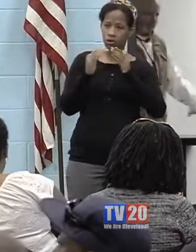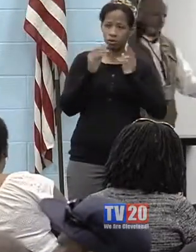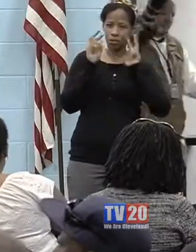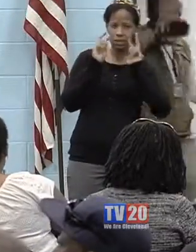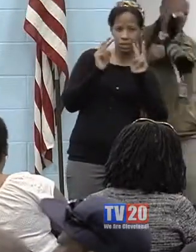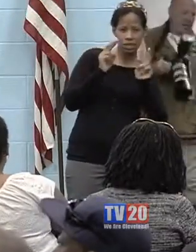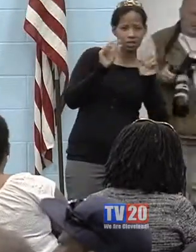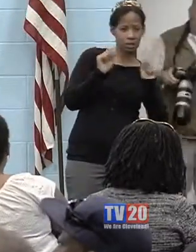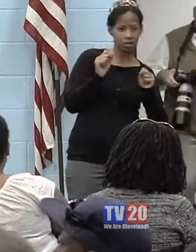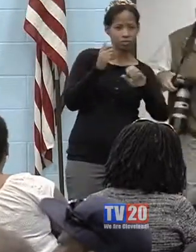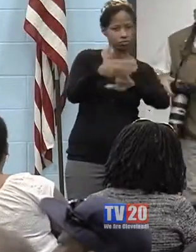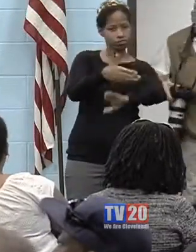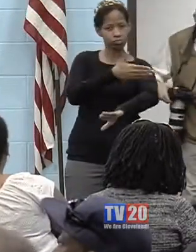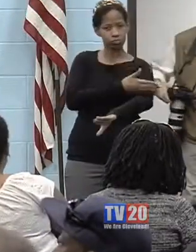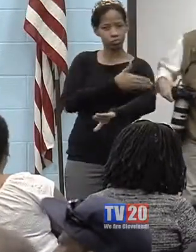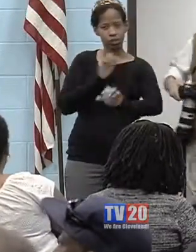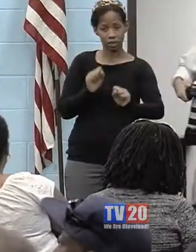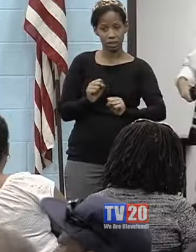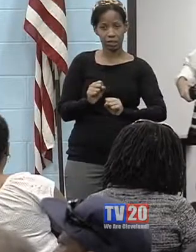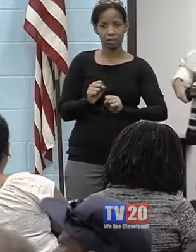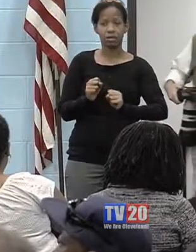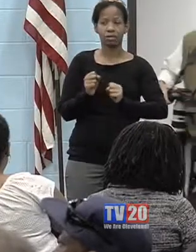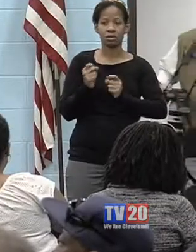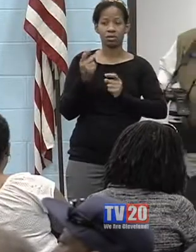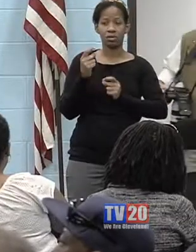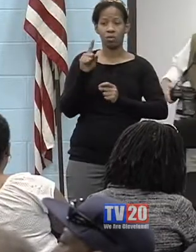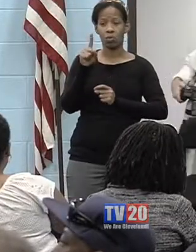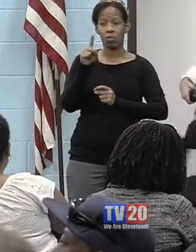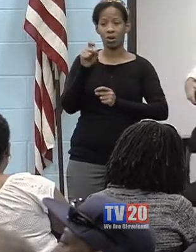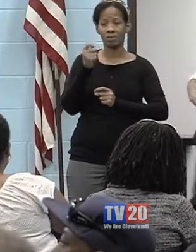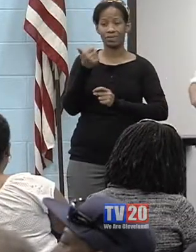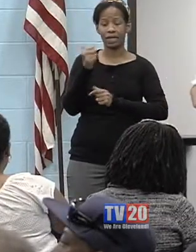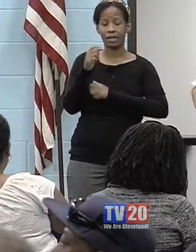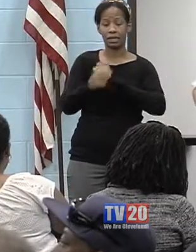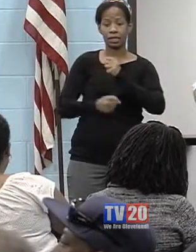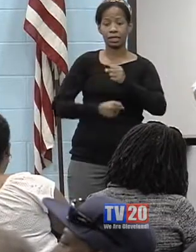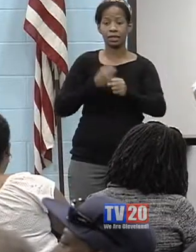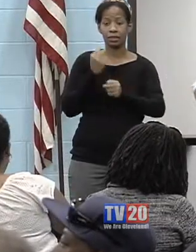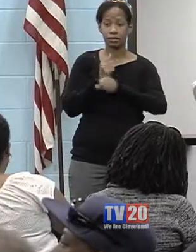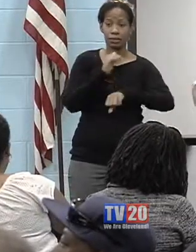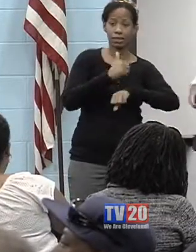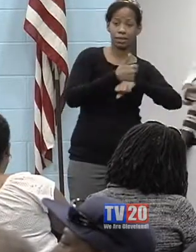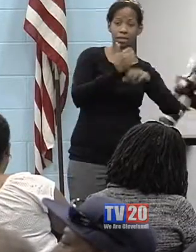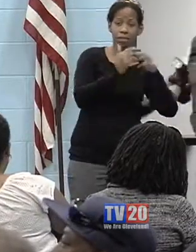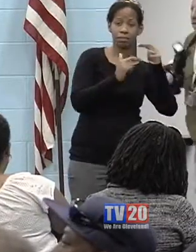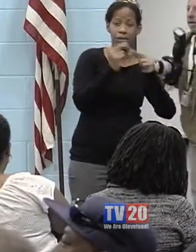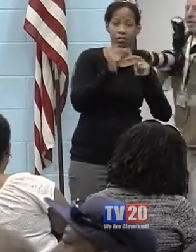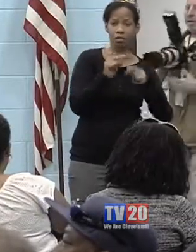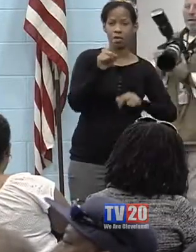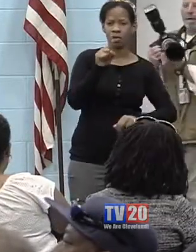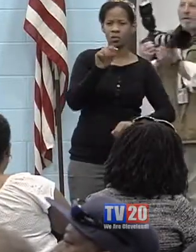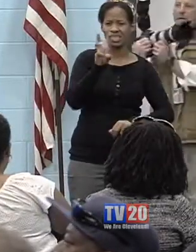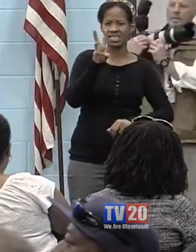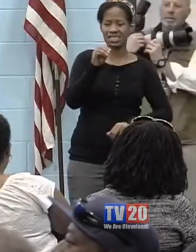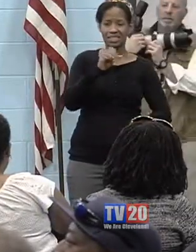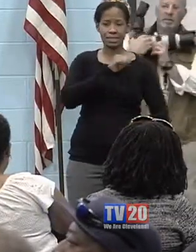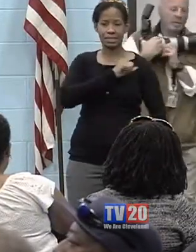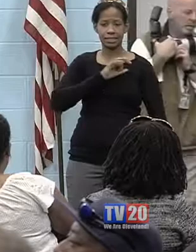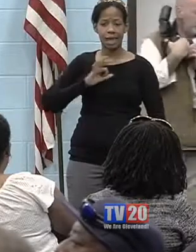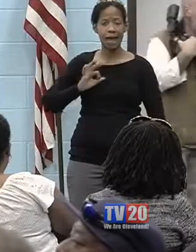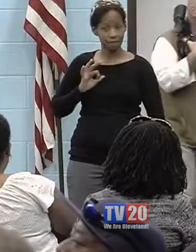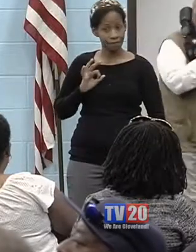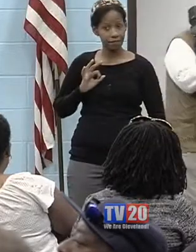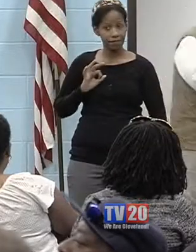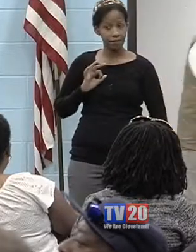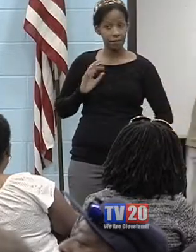that potential. As you heard, we've been doing this for over 110 years. We have 160 employees dedicated to moving our